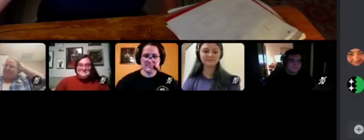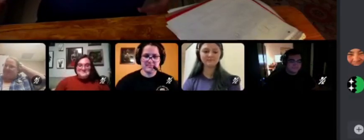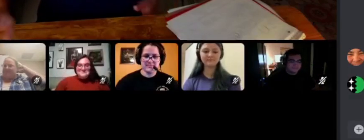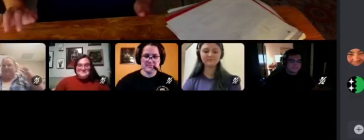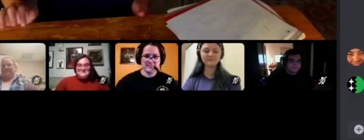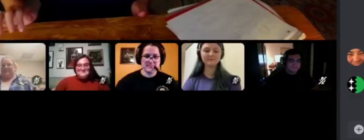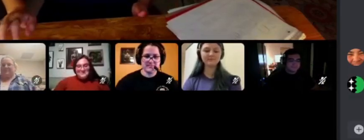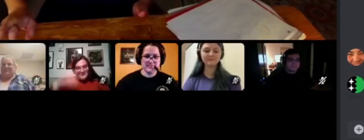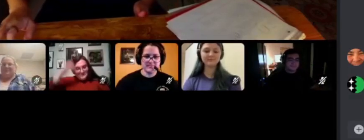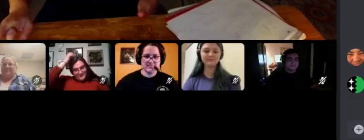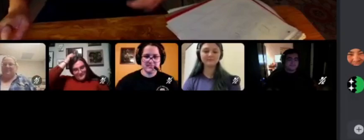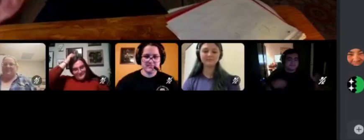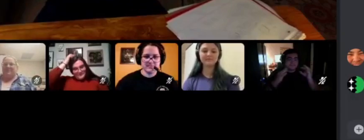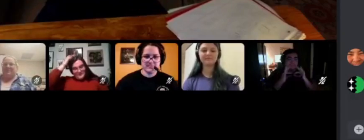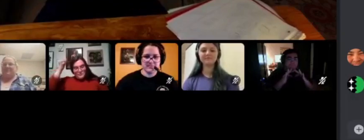Important.